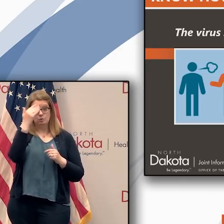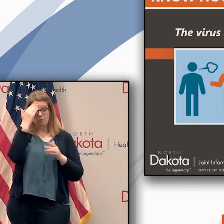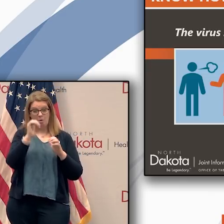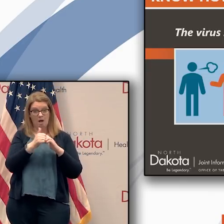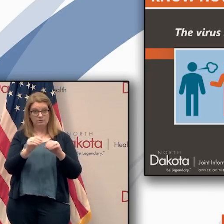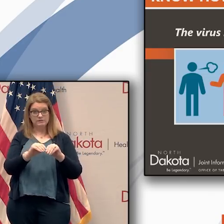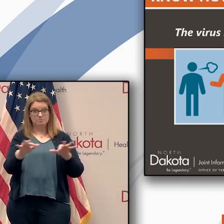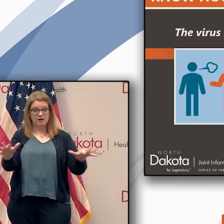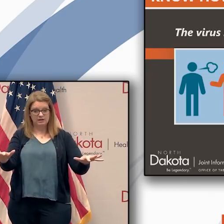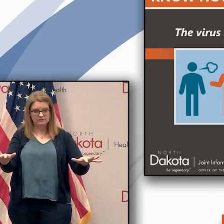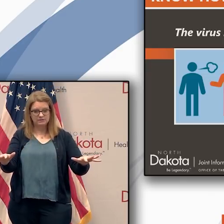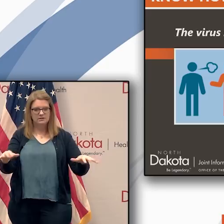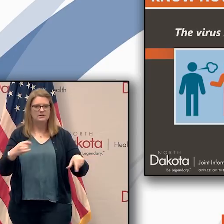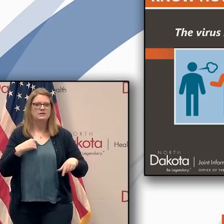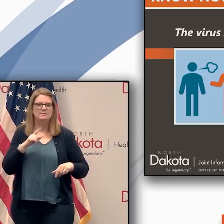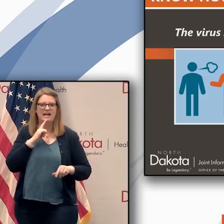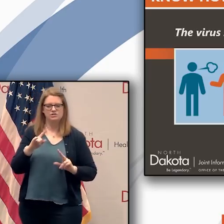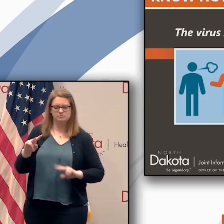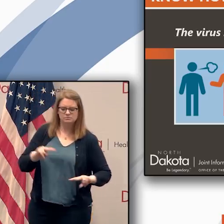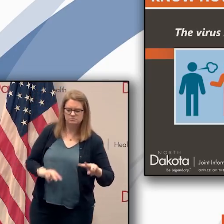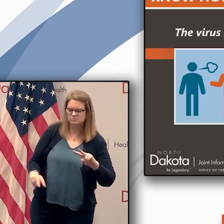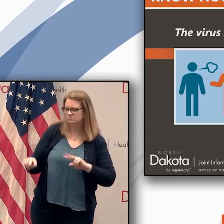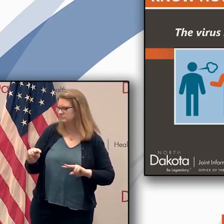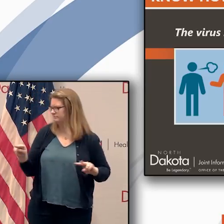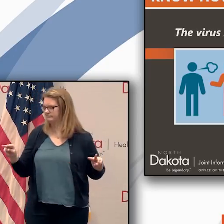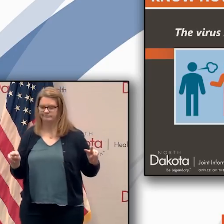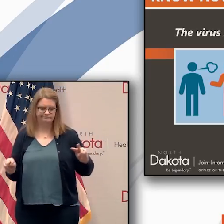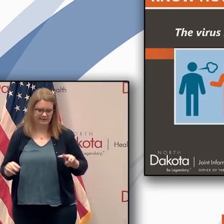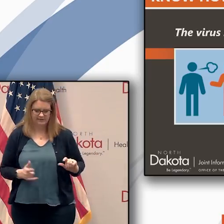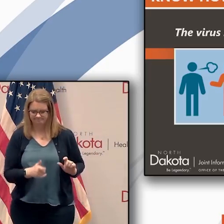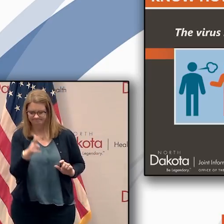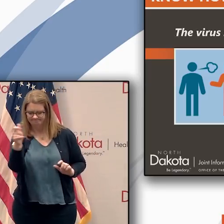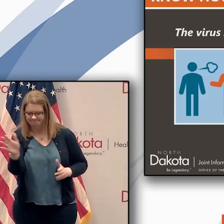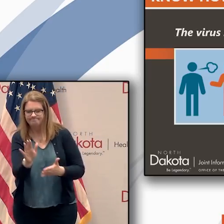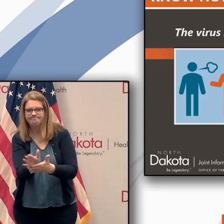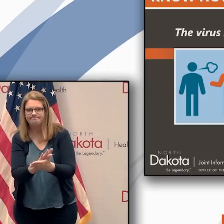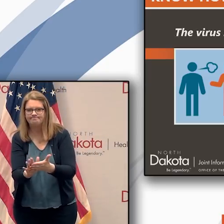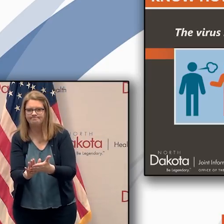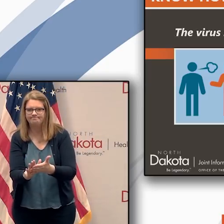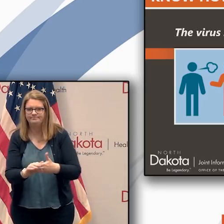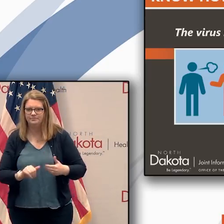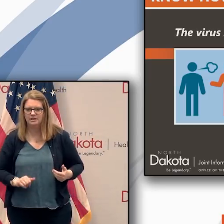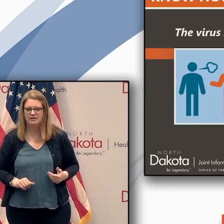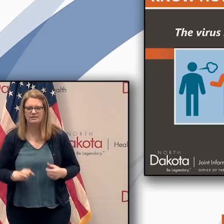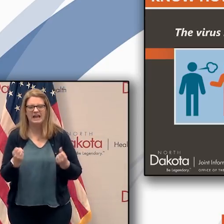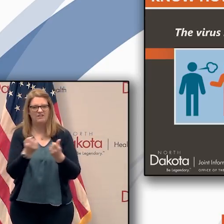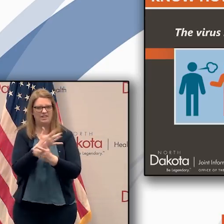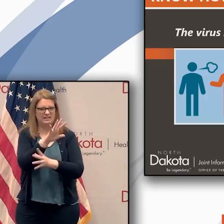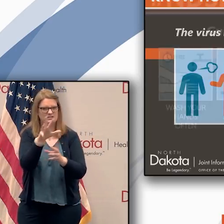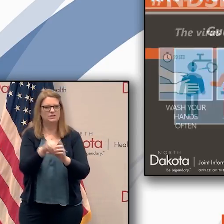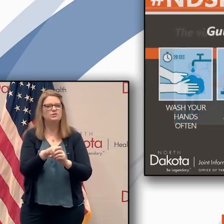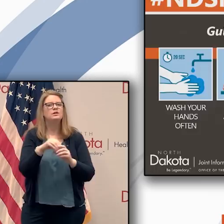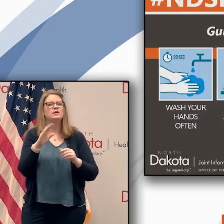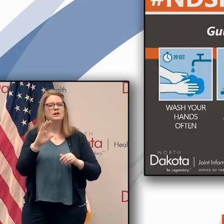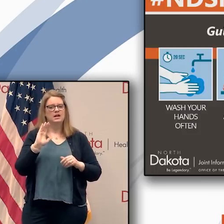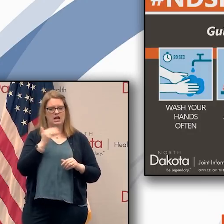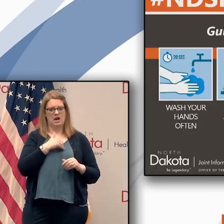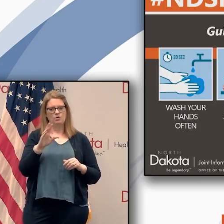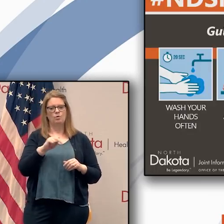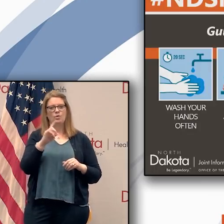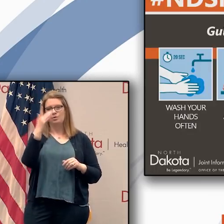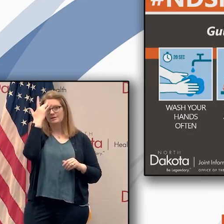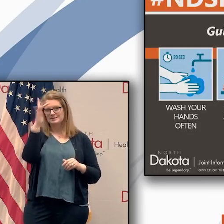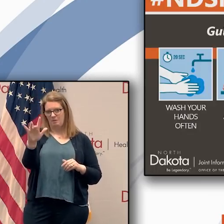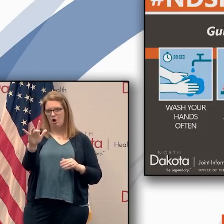to make sure that you're stopping the spread, help you and help all those around you. All of these are incorporated into our North Dakota SMART